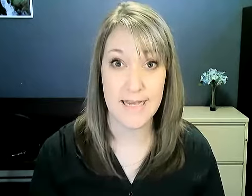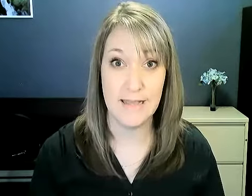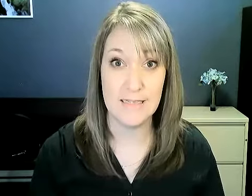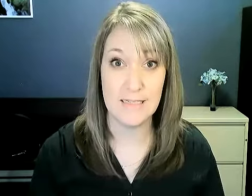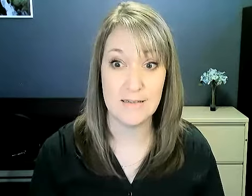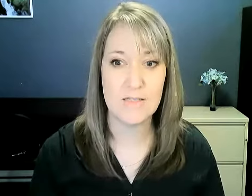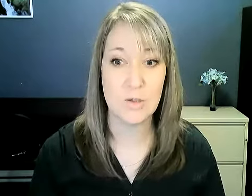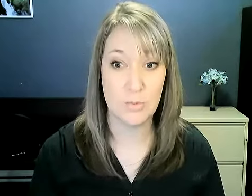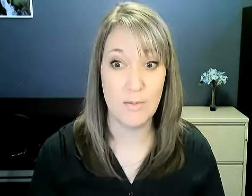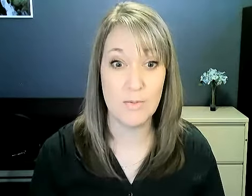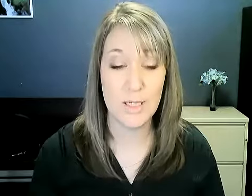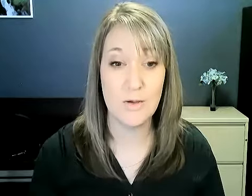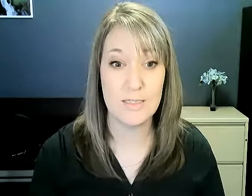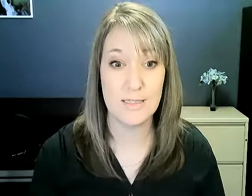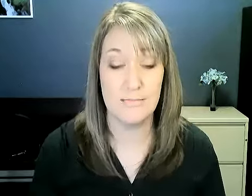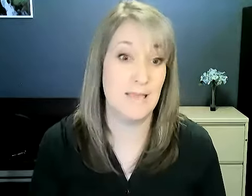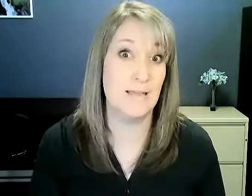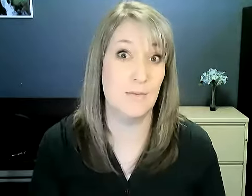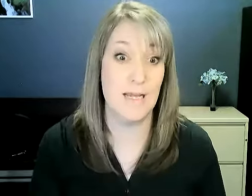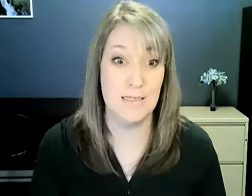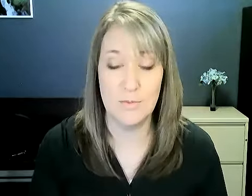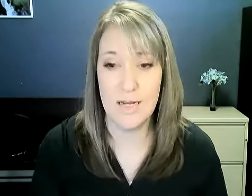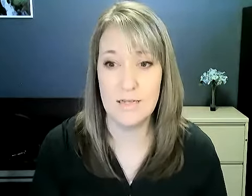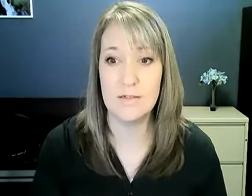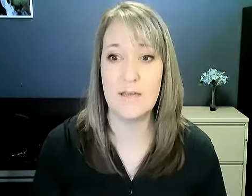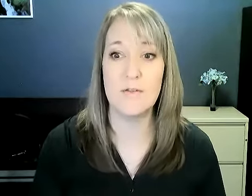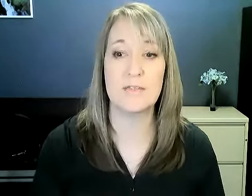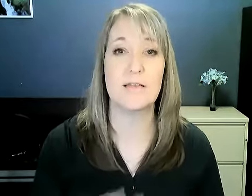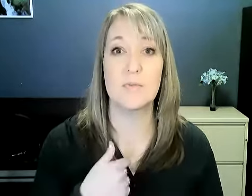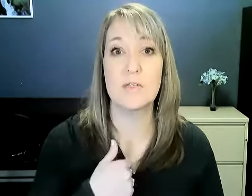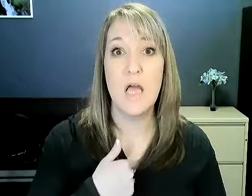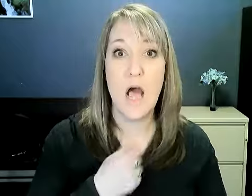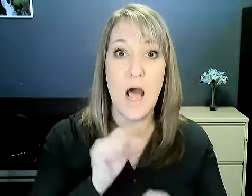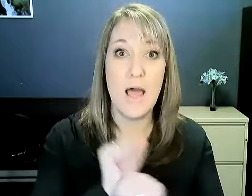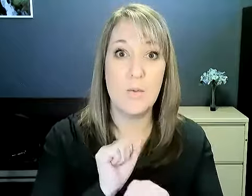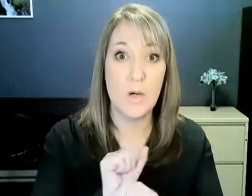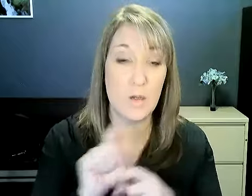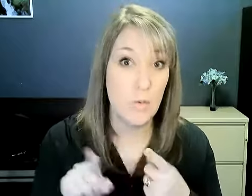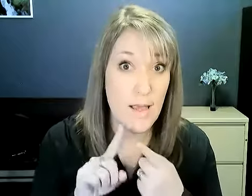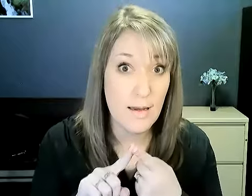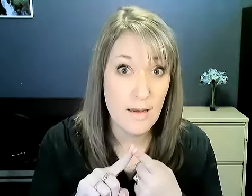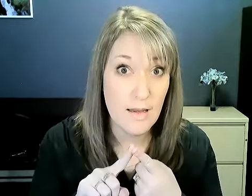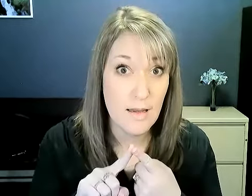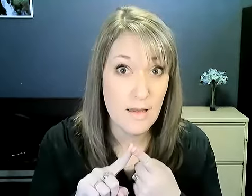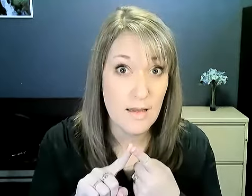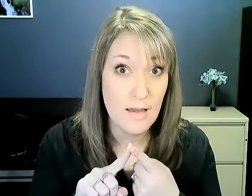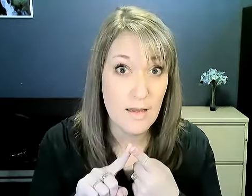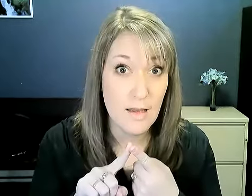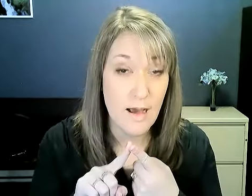head tilt. So you probably noticed that that's what I did when I gave you those examples. I work when?